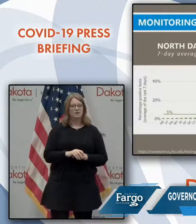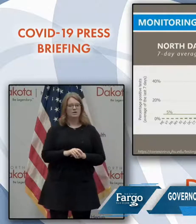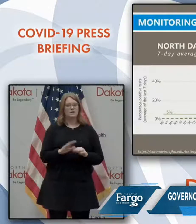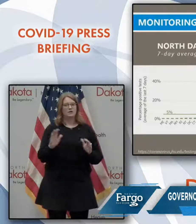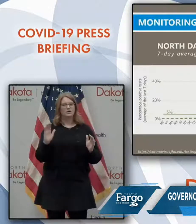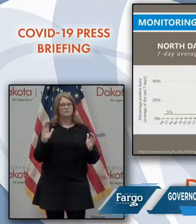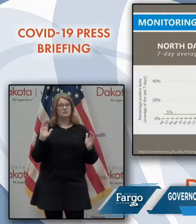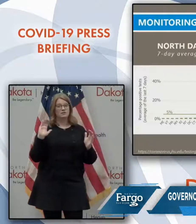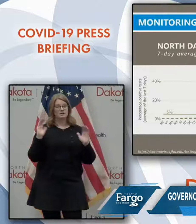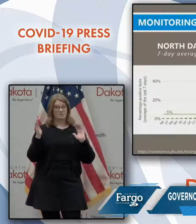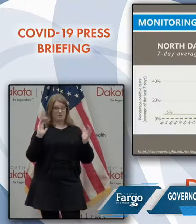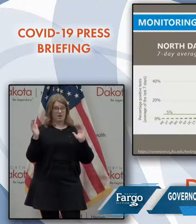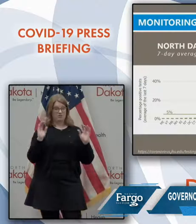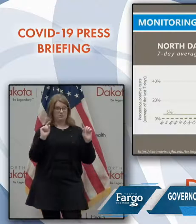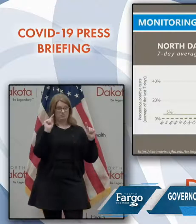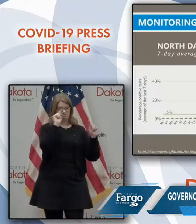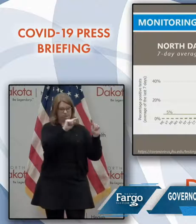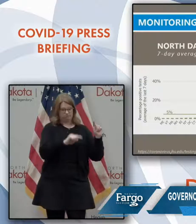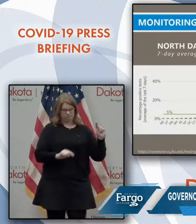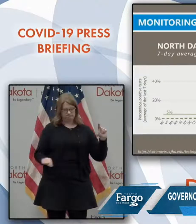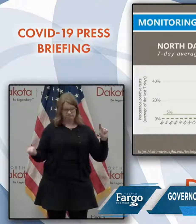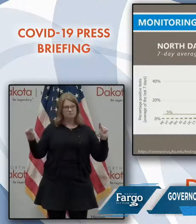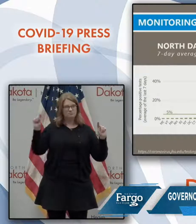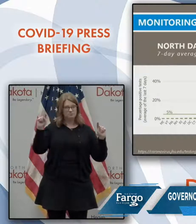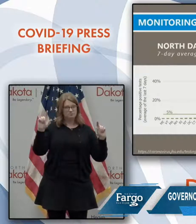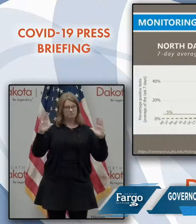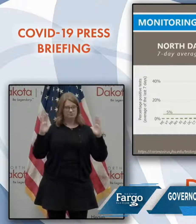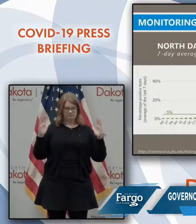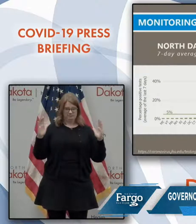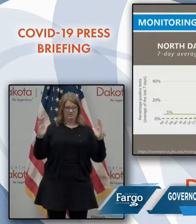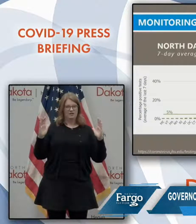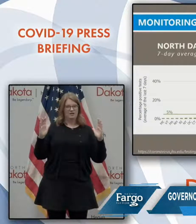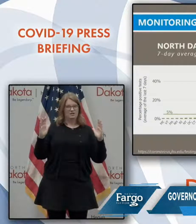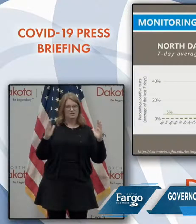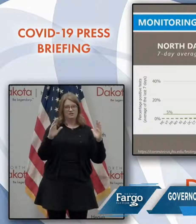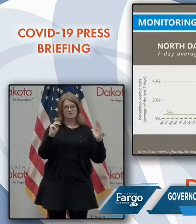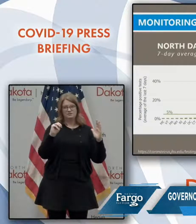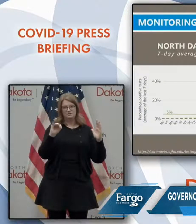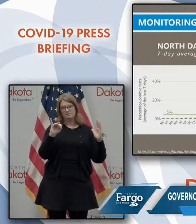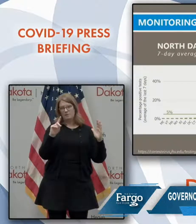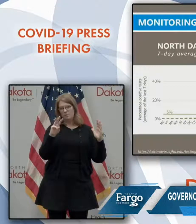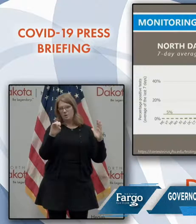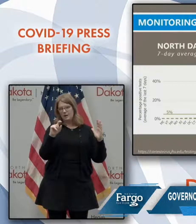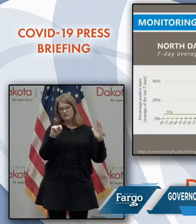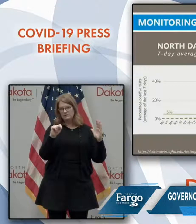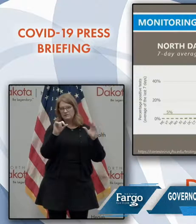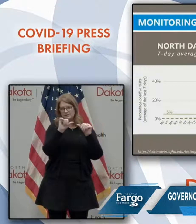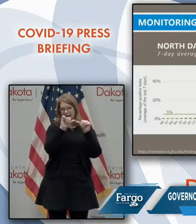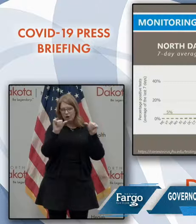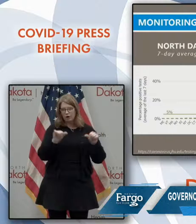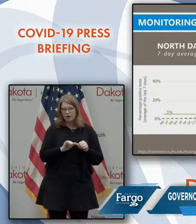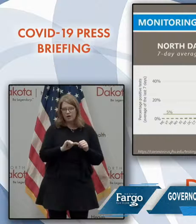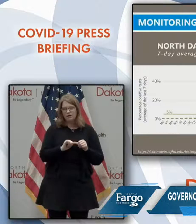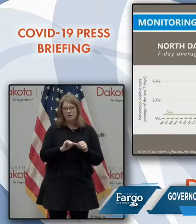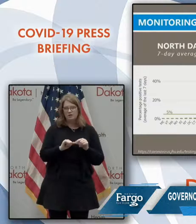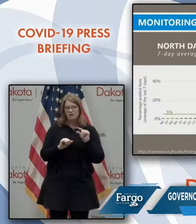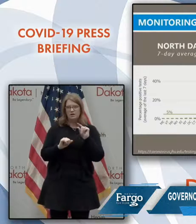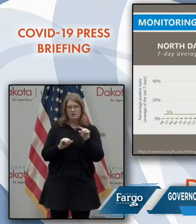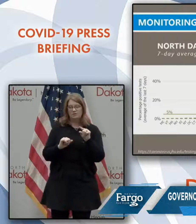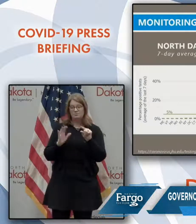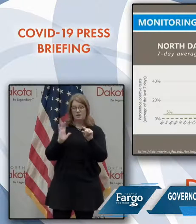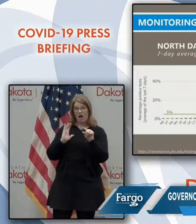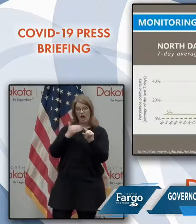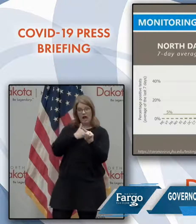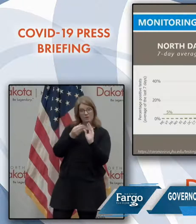the peer group of those in this upper Midwest Great Plains region, while we don't like the direction of our